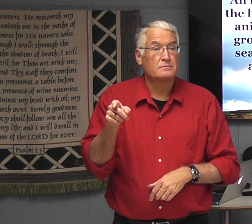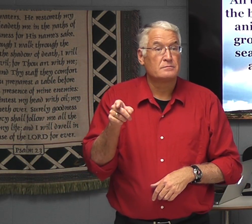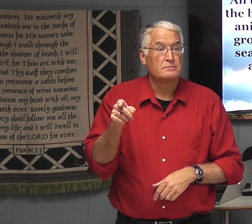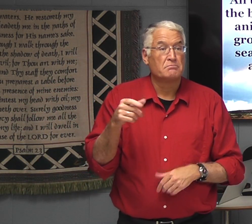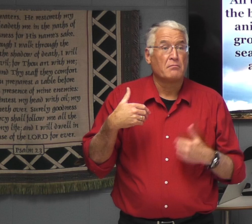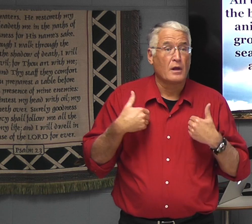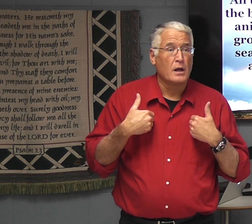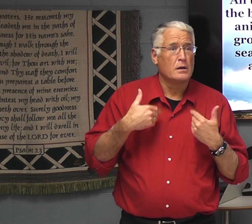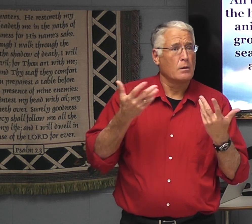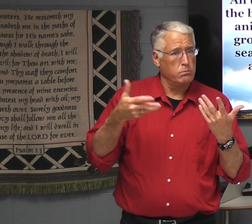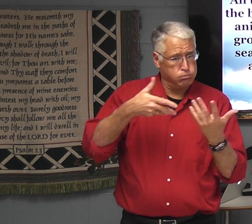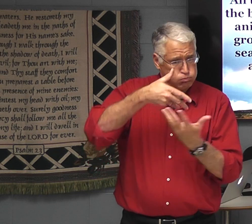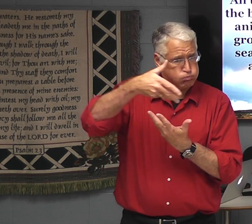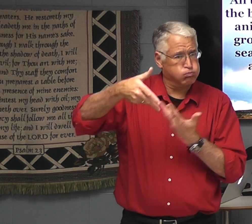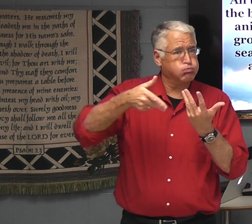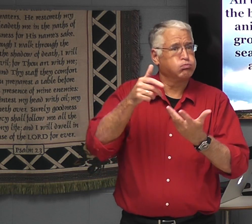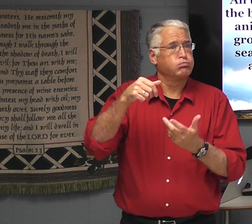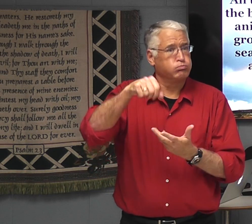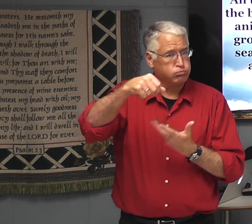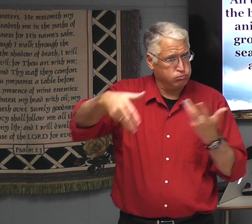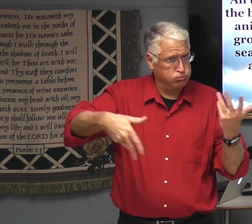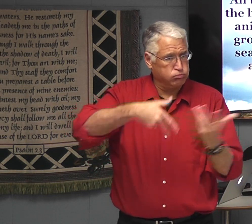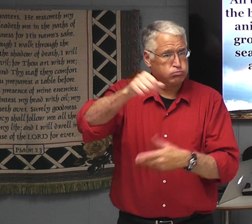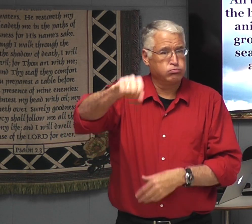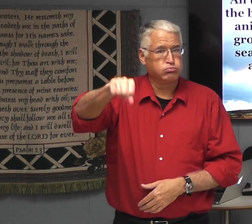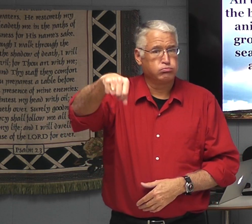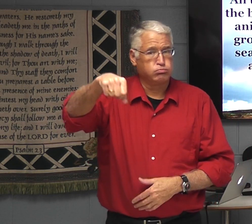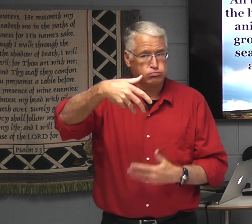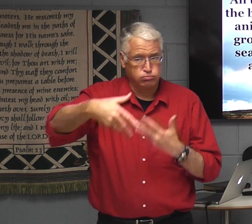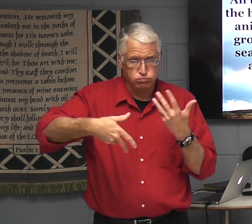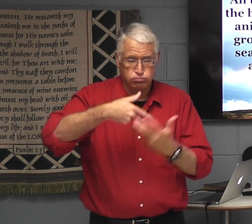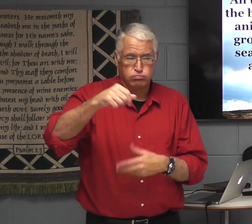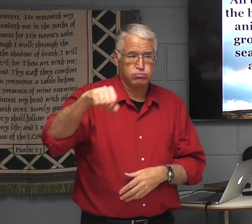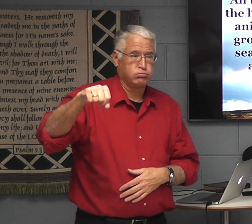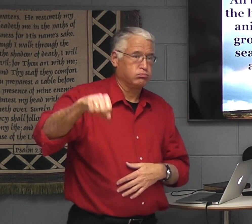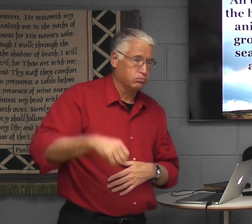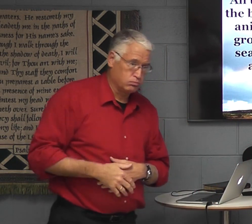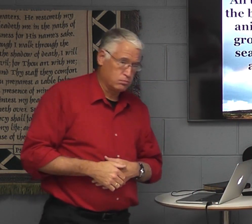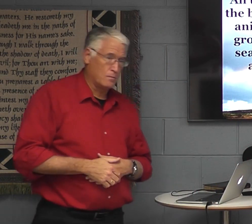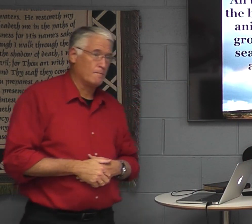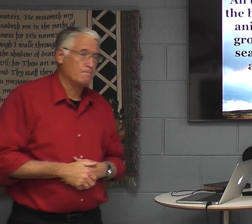At the time of Adam and Eve, the animals, they all socialized together.